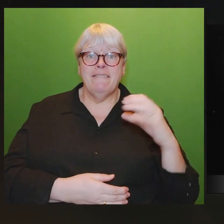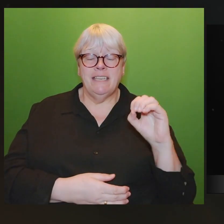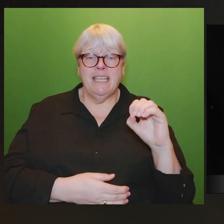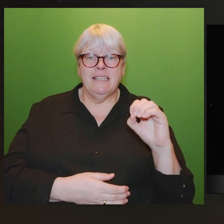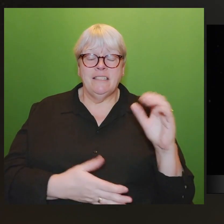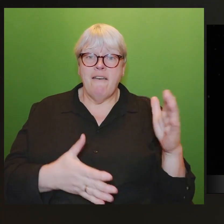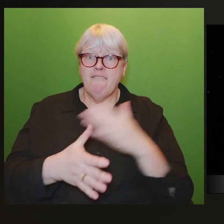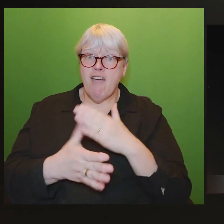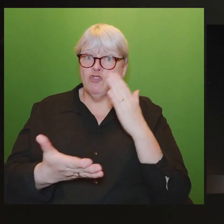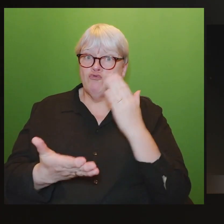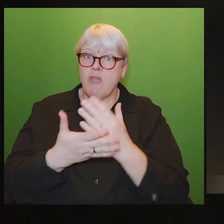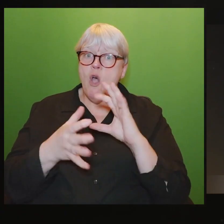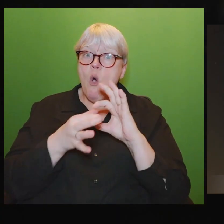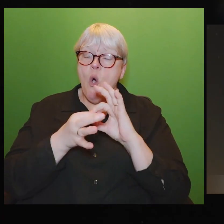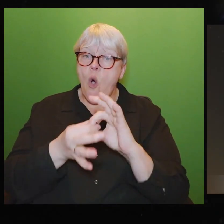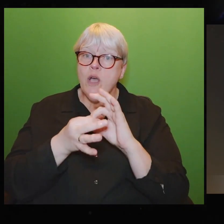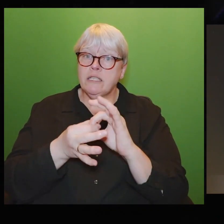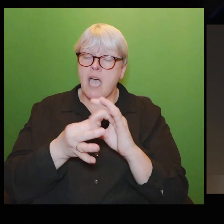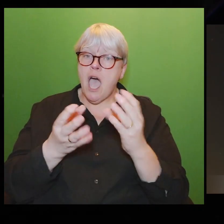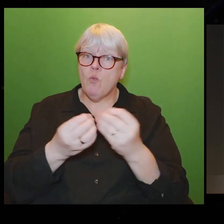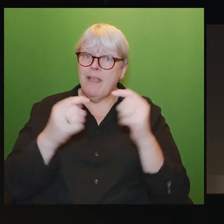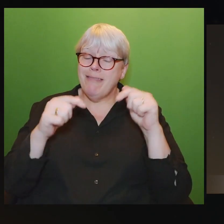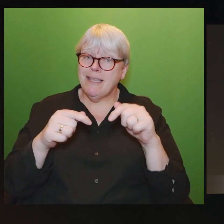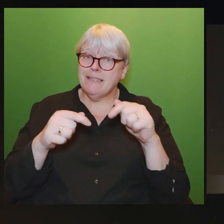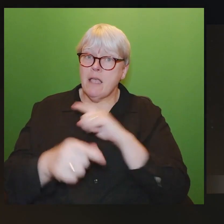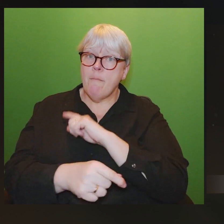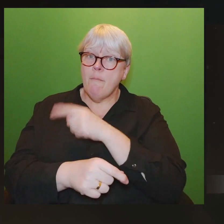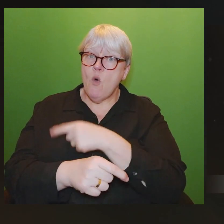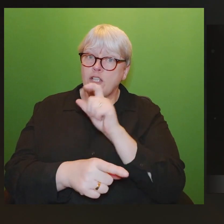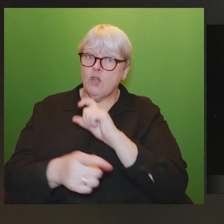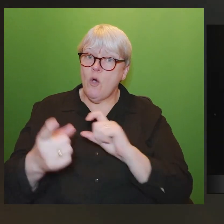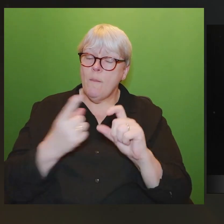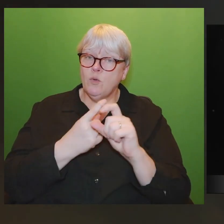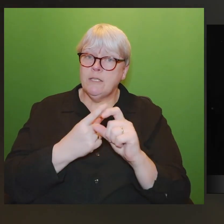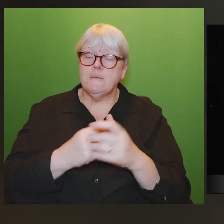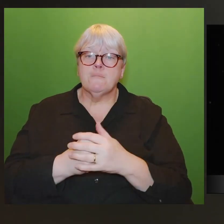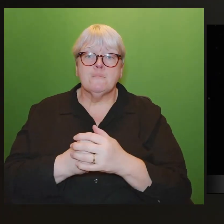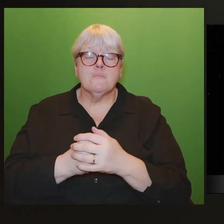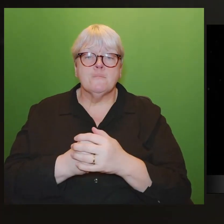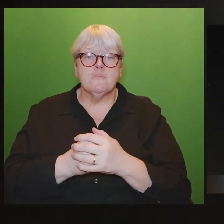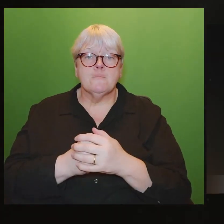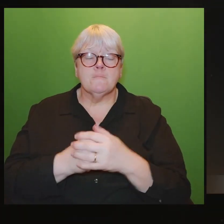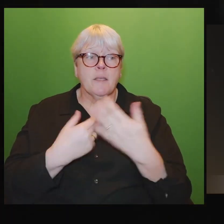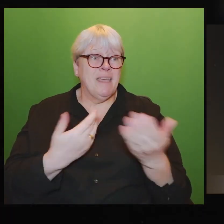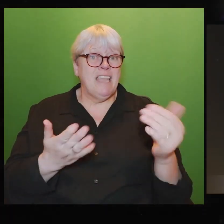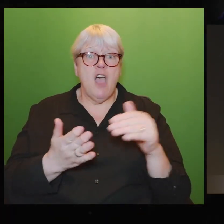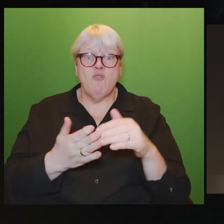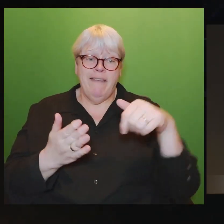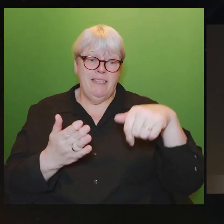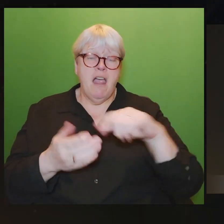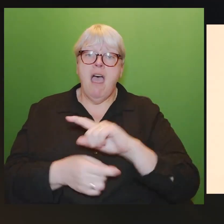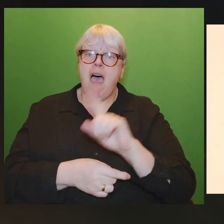that she falsified her birth certificate. She'd written the name commemorates as her